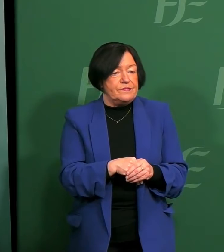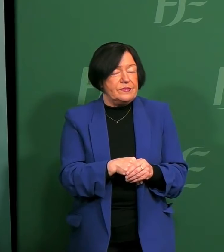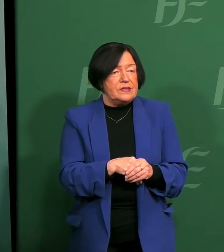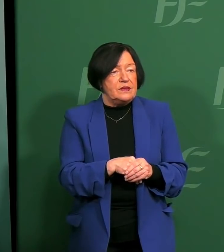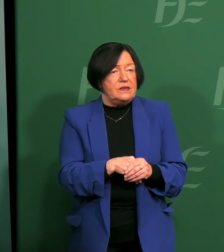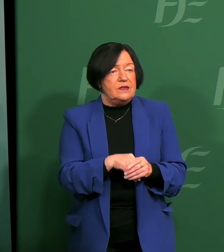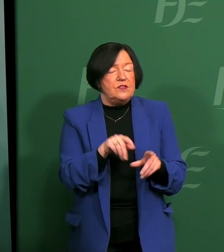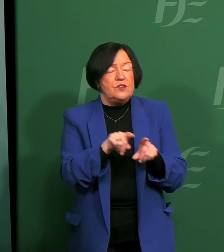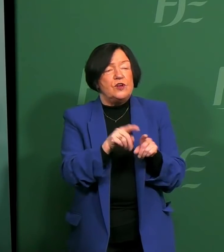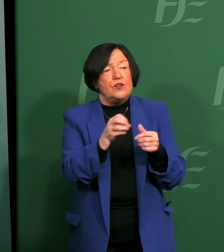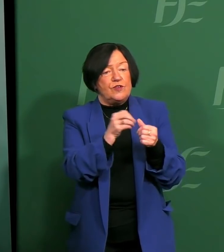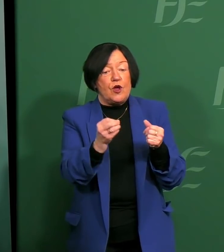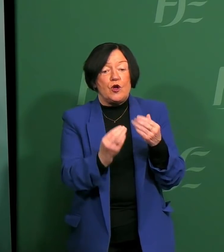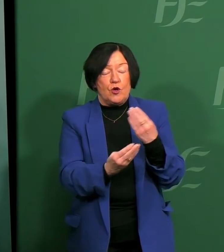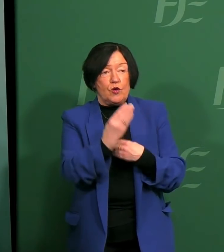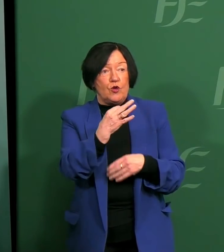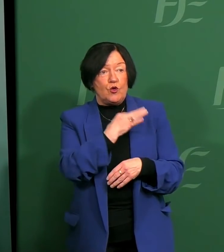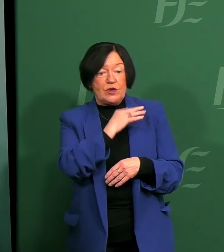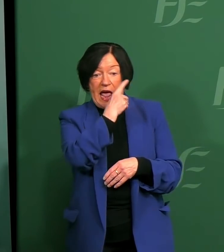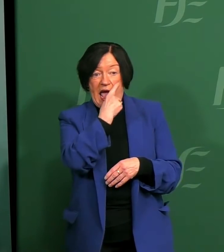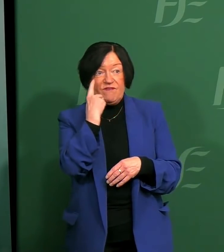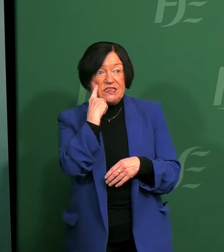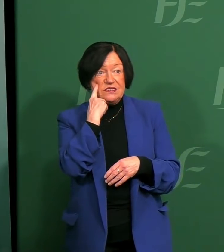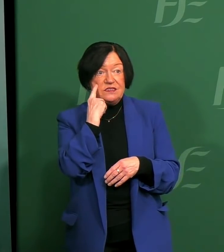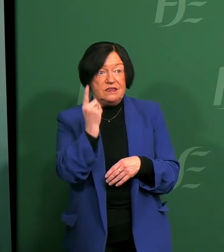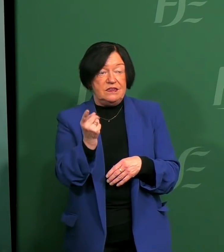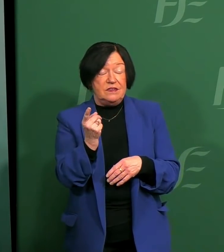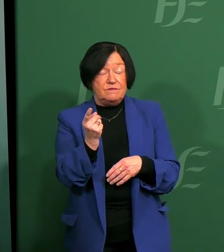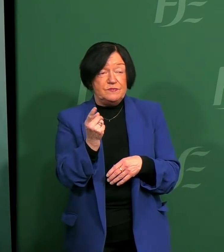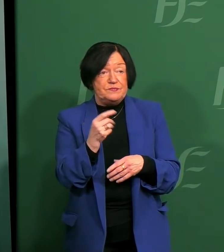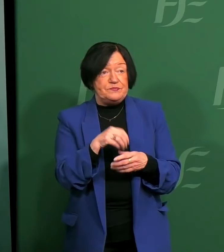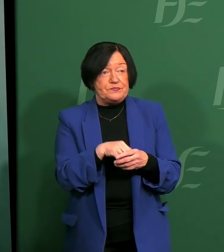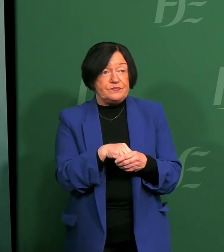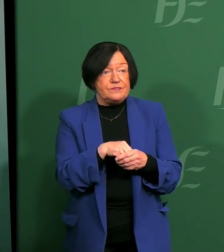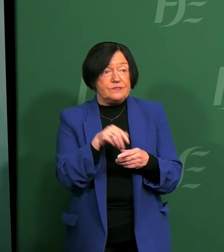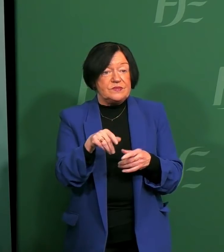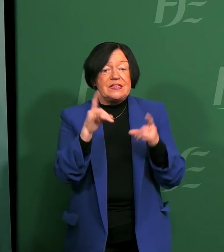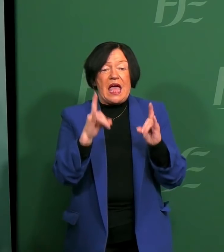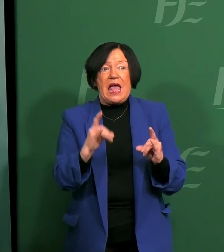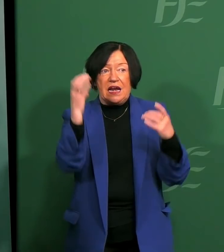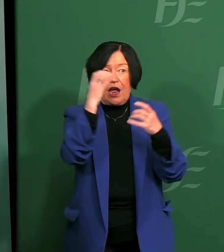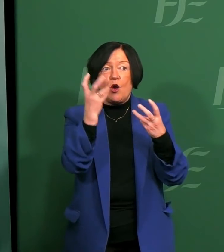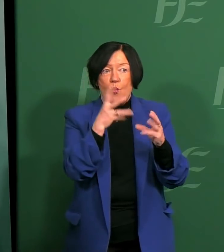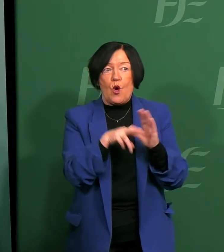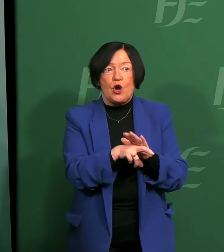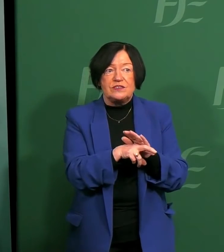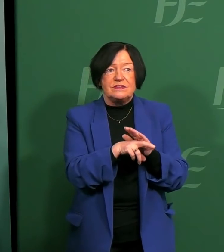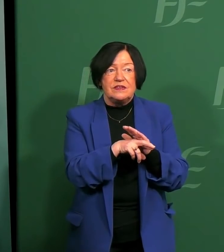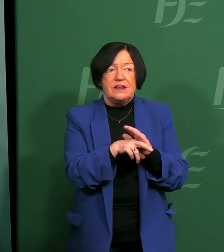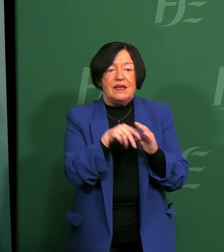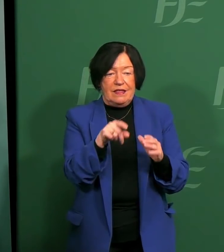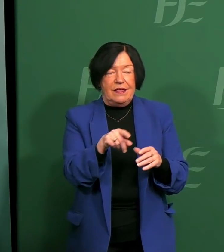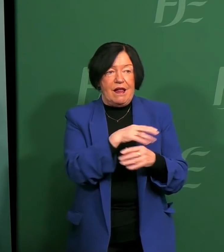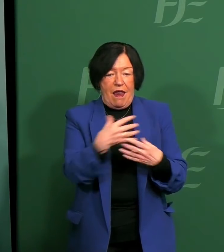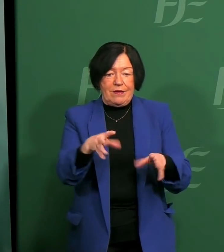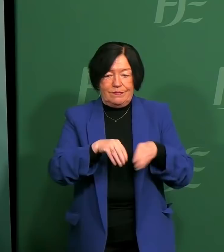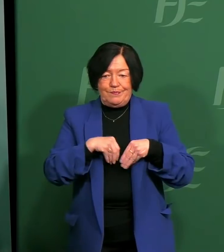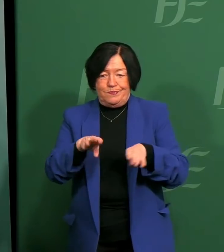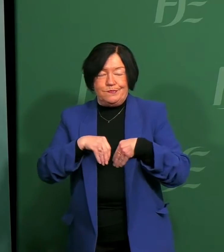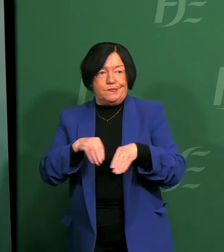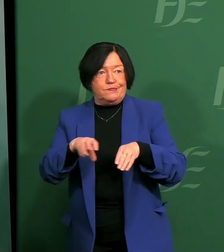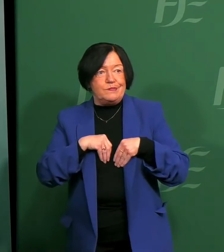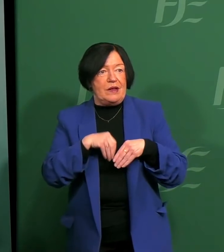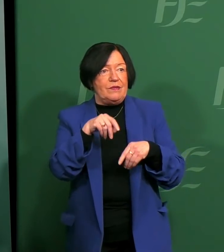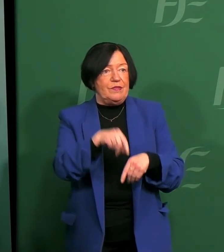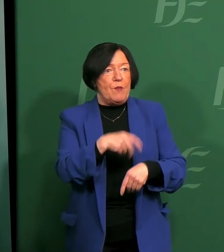There's also some emerging good evidence actually recently just in terms of the healthcare workers, and they taking up their boosters obviously in quite strong